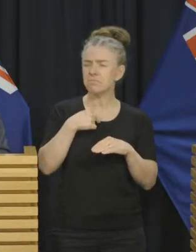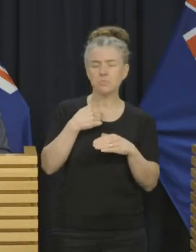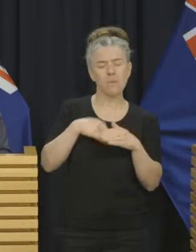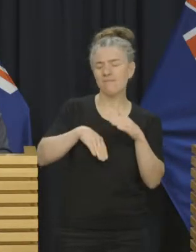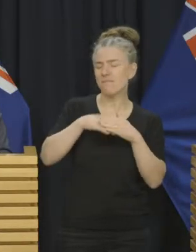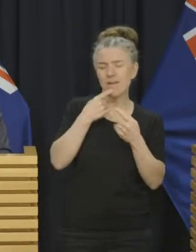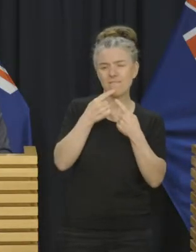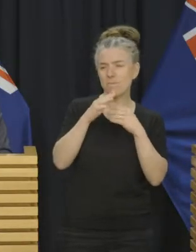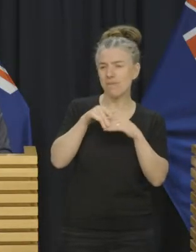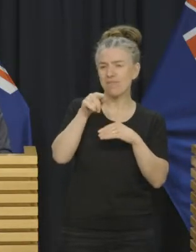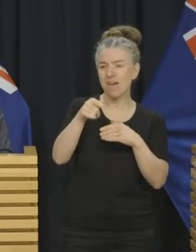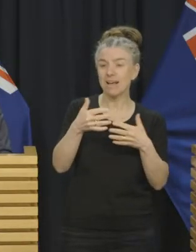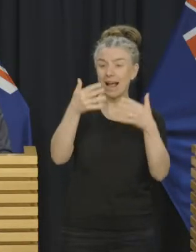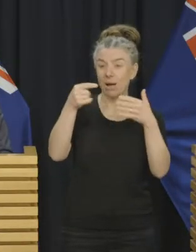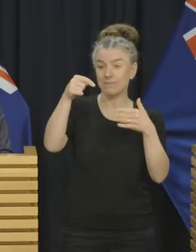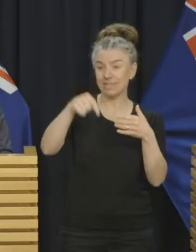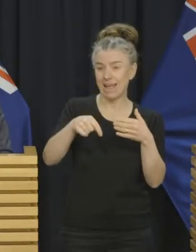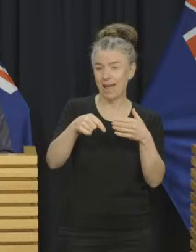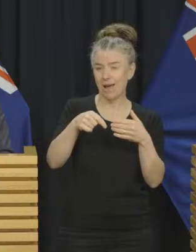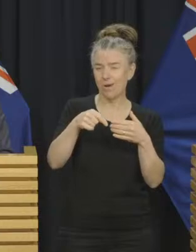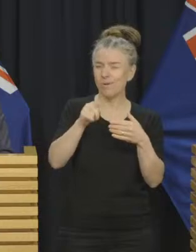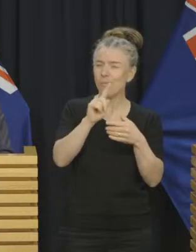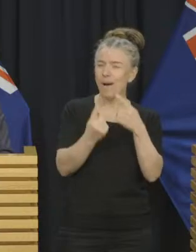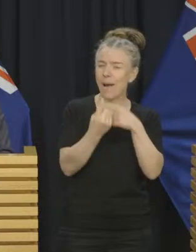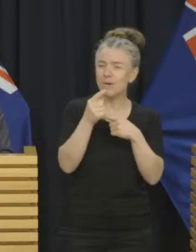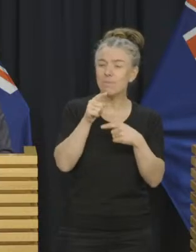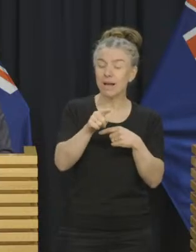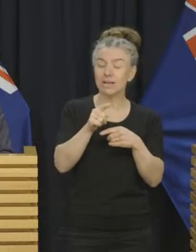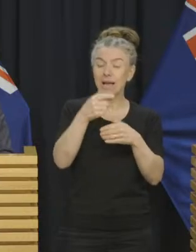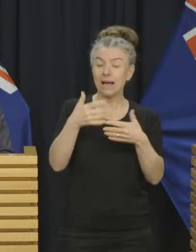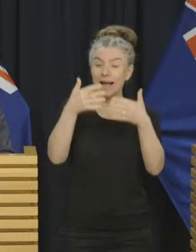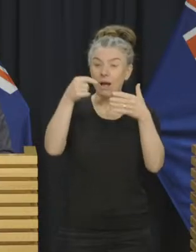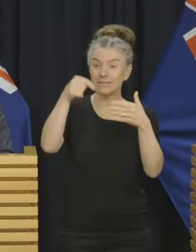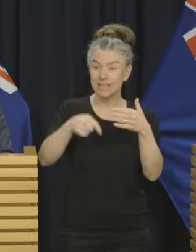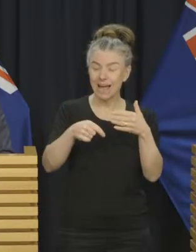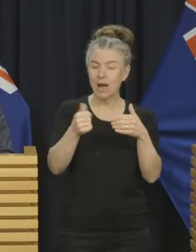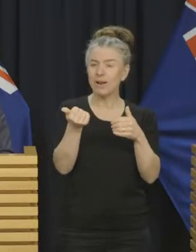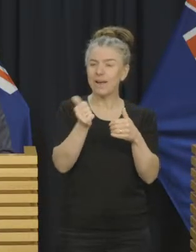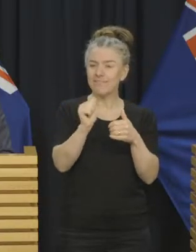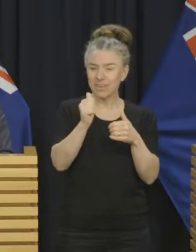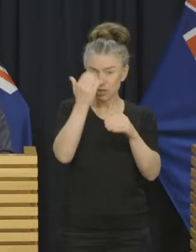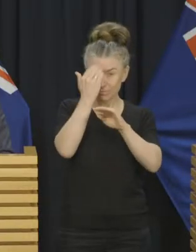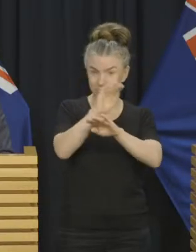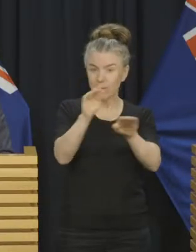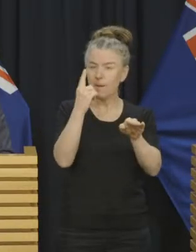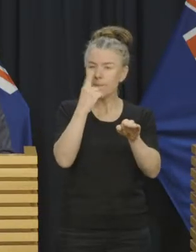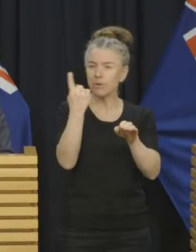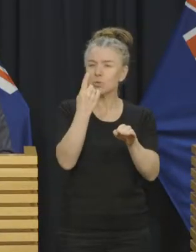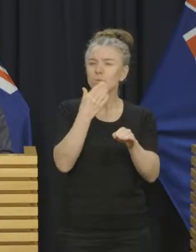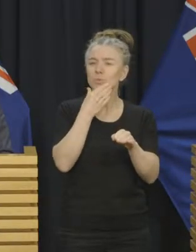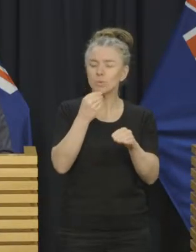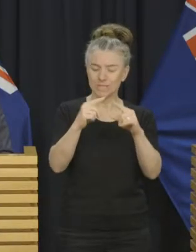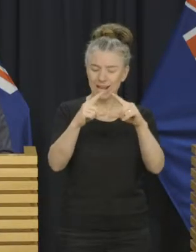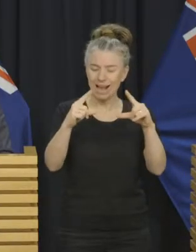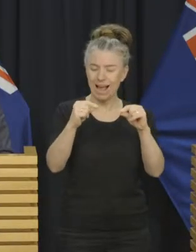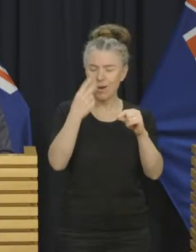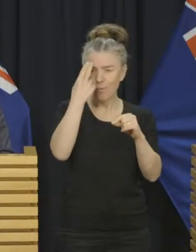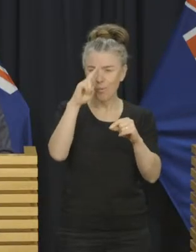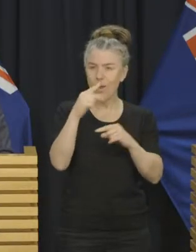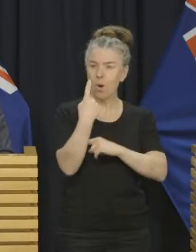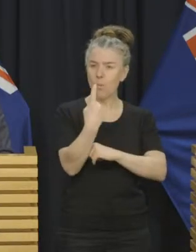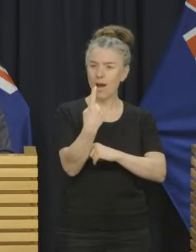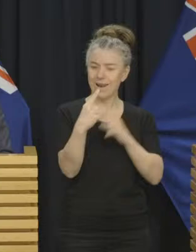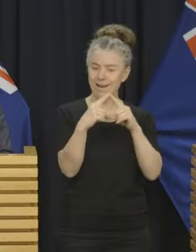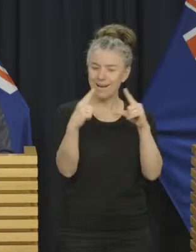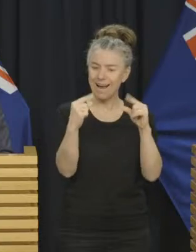on that. What I do know is that Countdown sent out notified the people who'd used their one card who had been in the store during the period of time. And